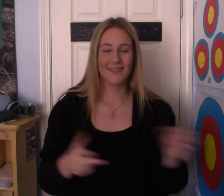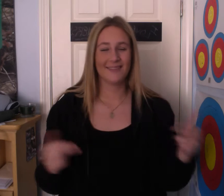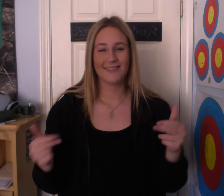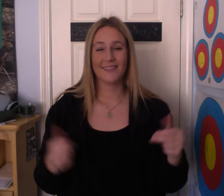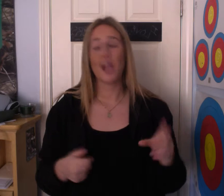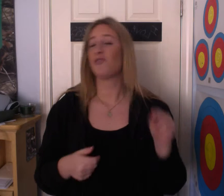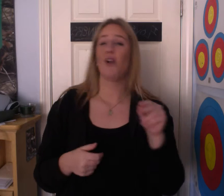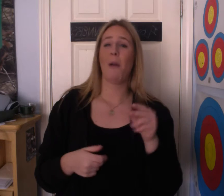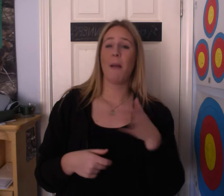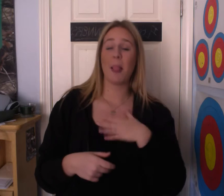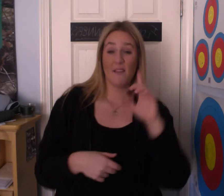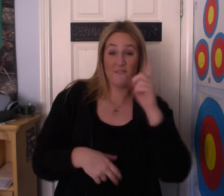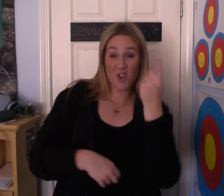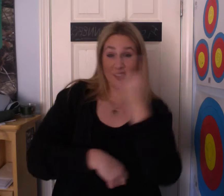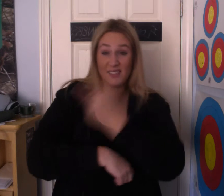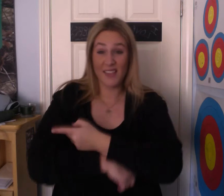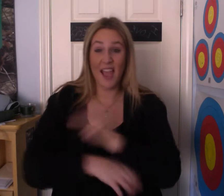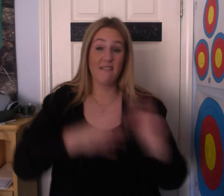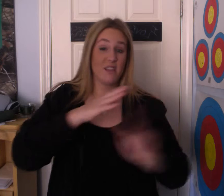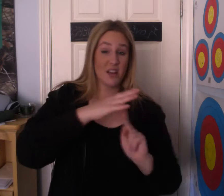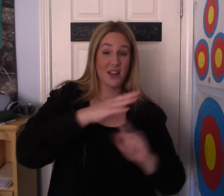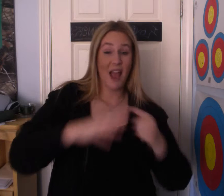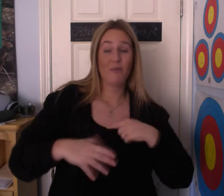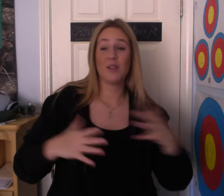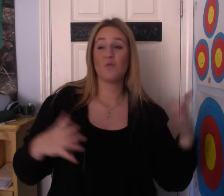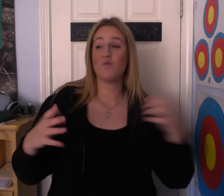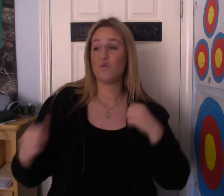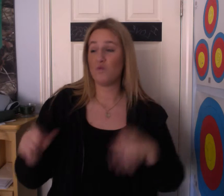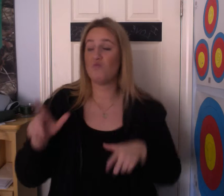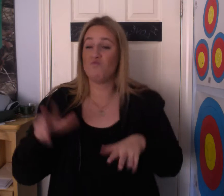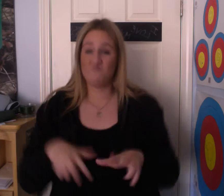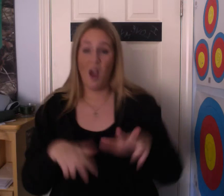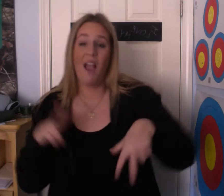the first day of kindergarten, I was walking like a champ who had been punched one too many times.